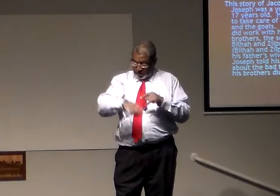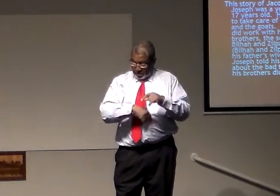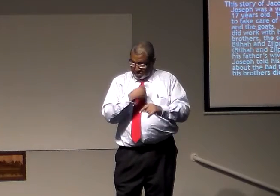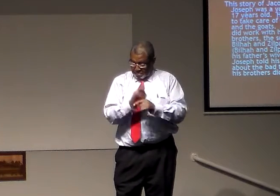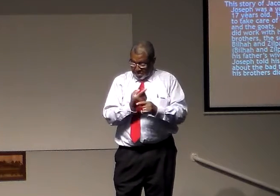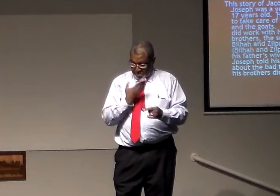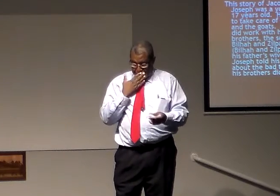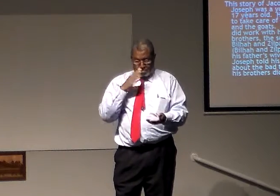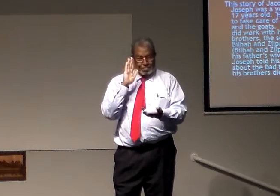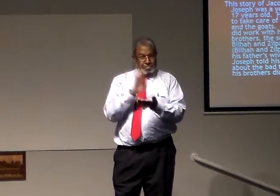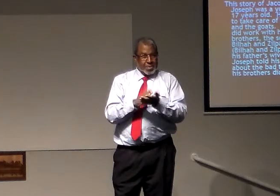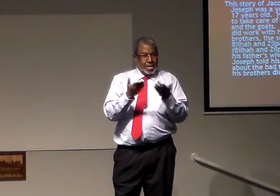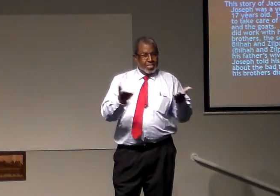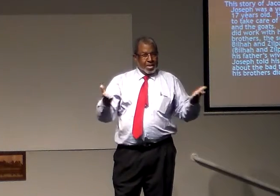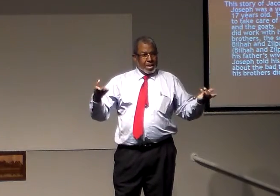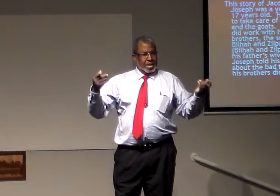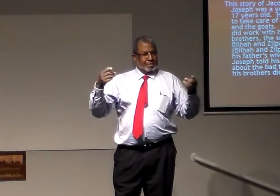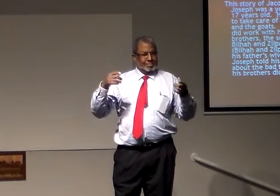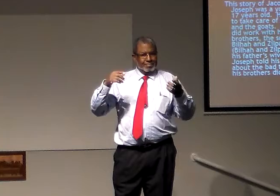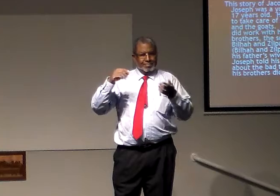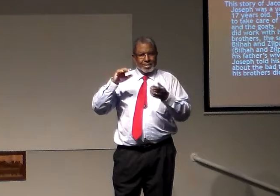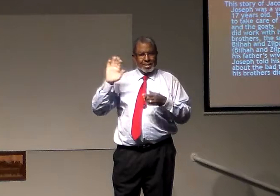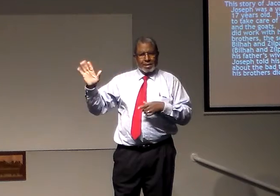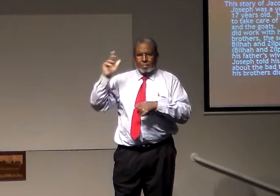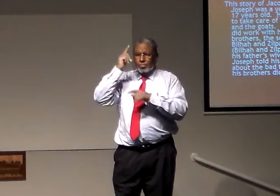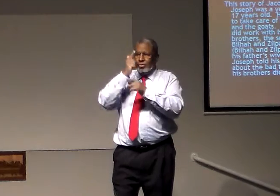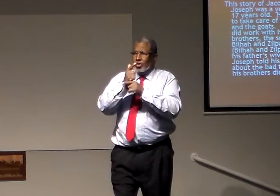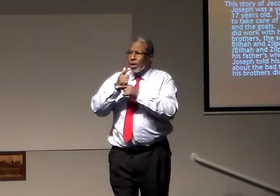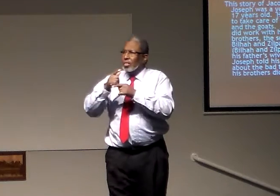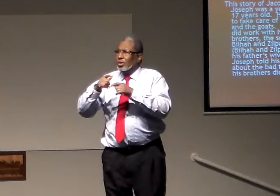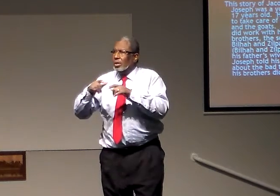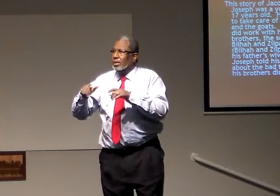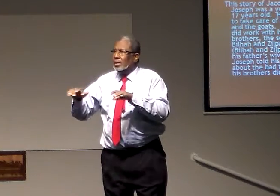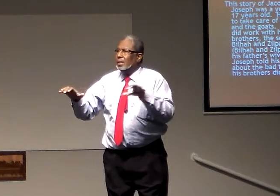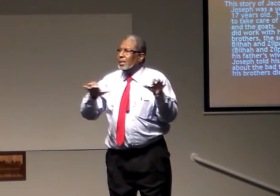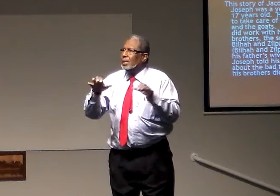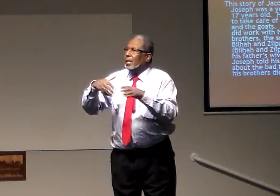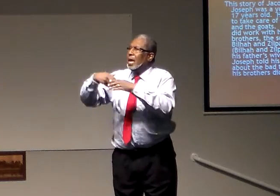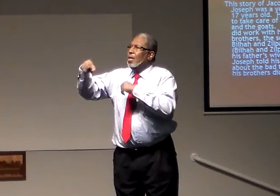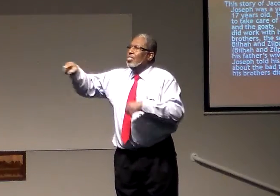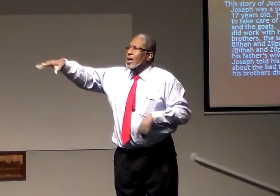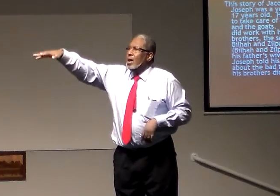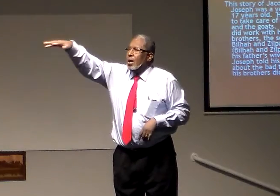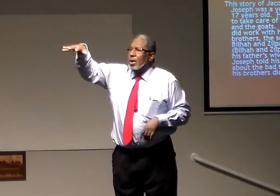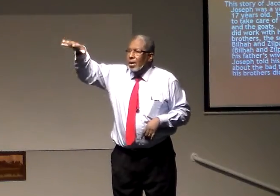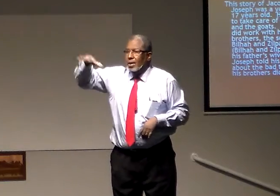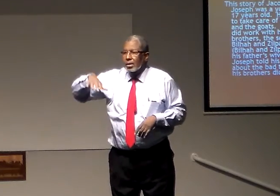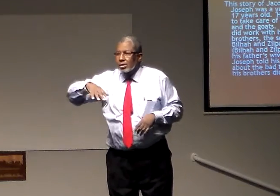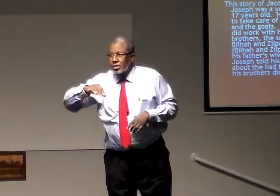told his father about the bad thing that his brothers did out there.